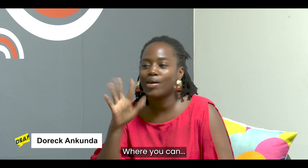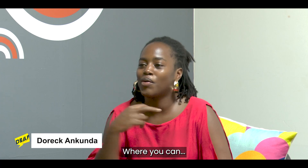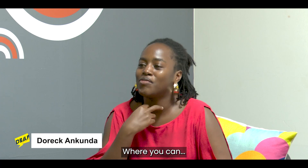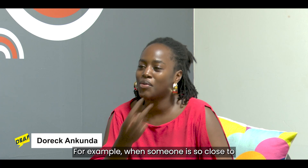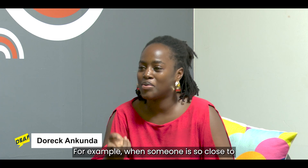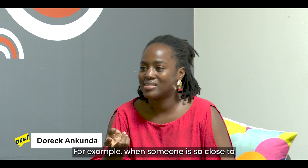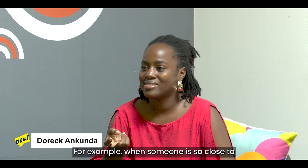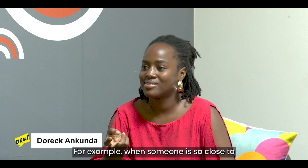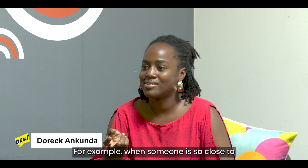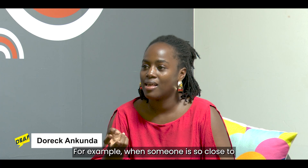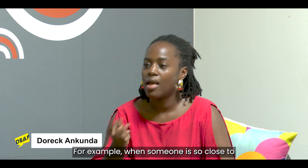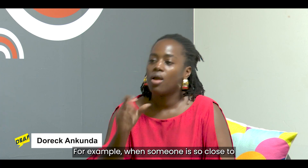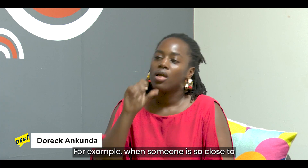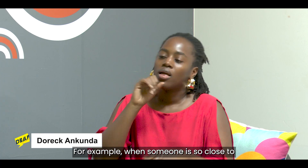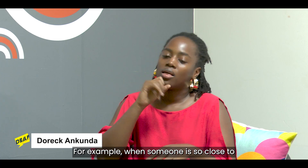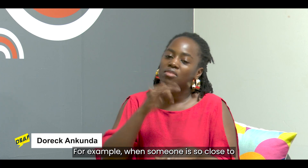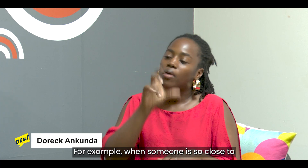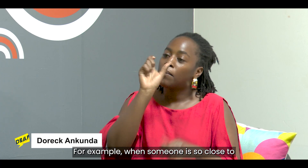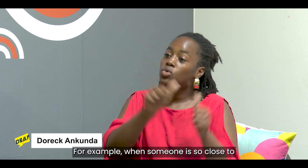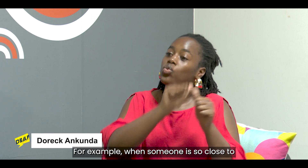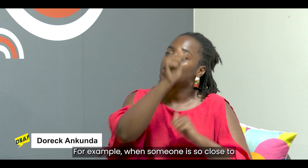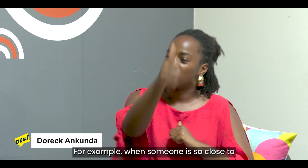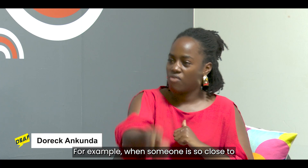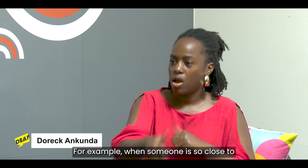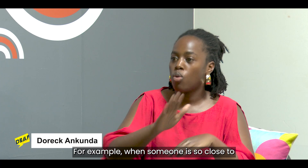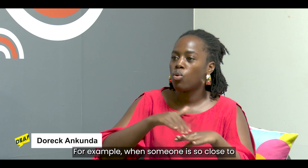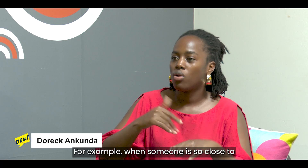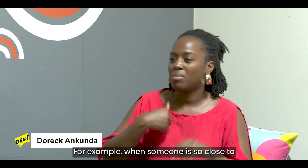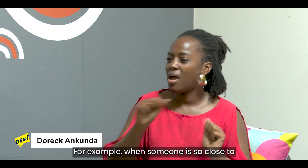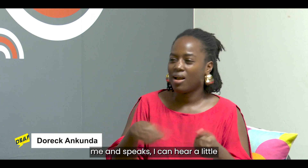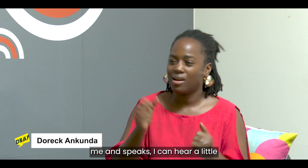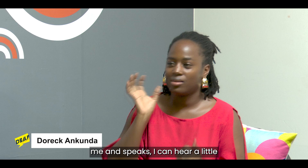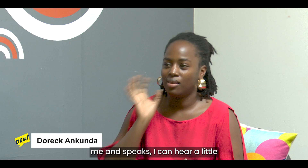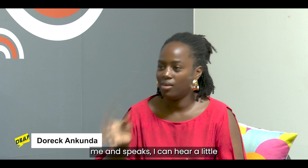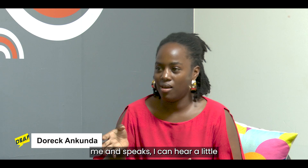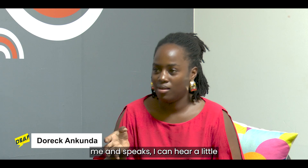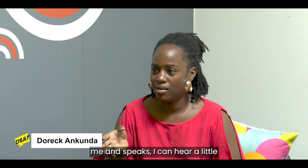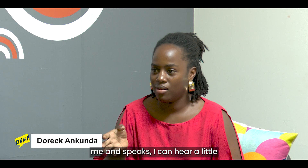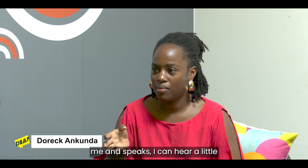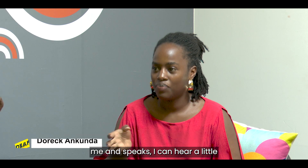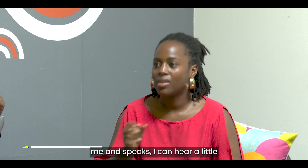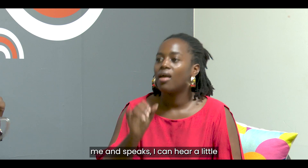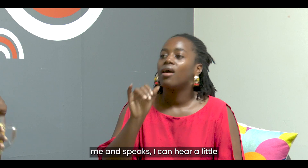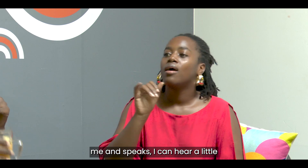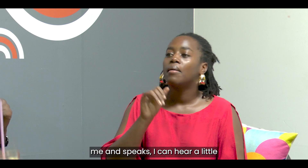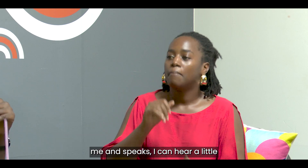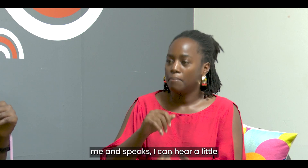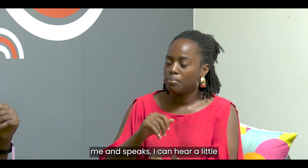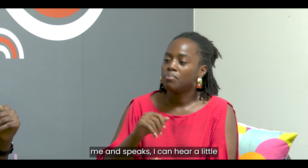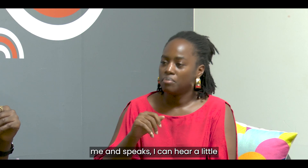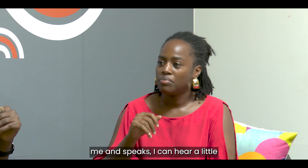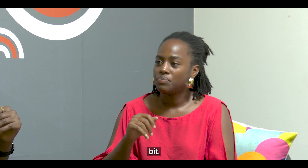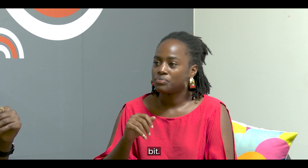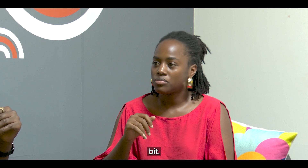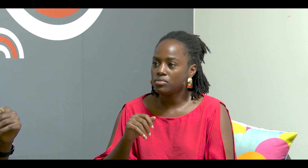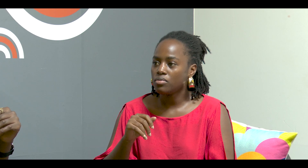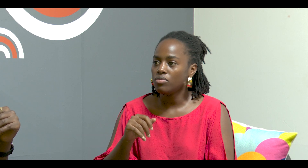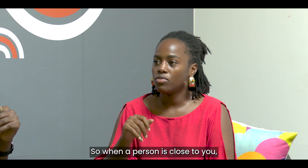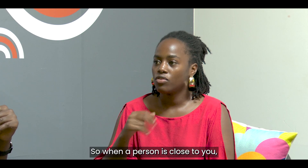for example, when someone is so close to me and speaks, I can hear a little bit. So when a